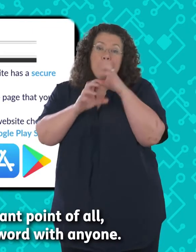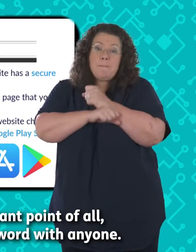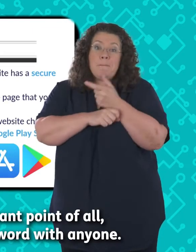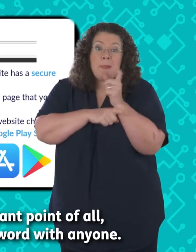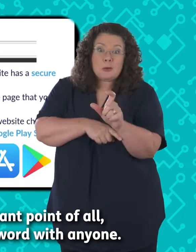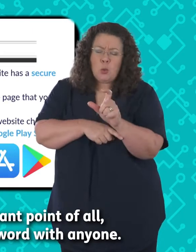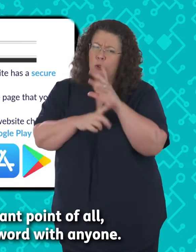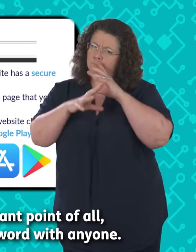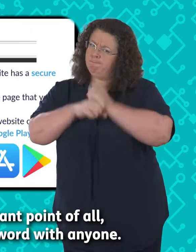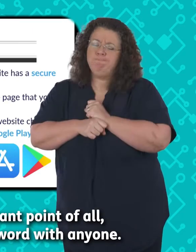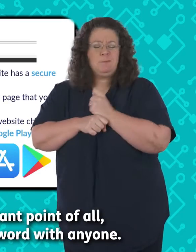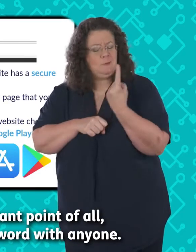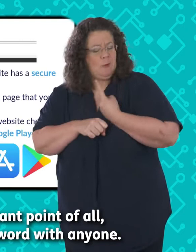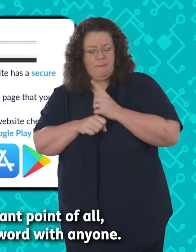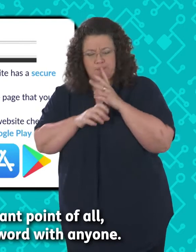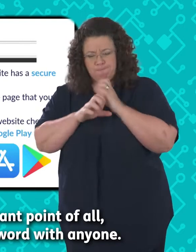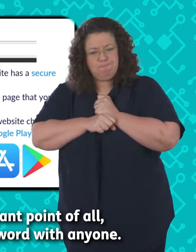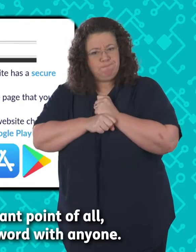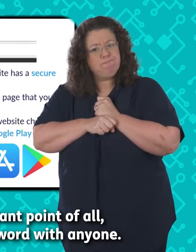password with anyone.